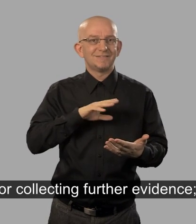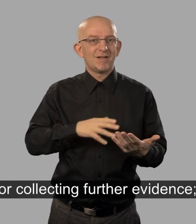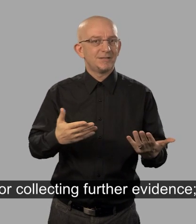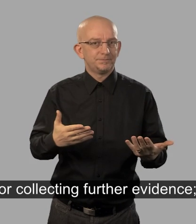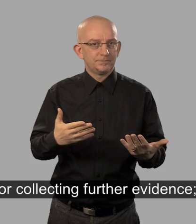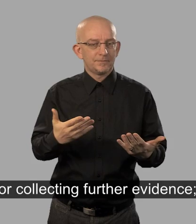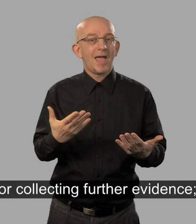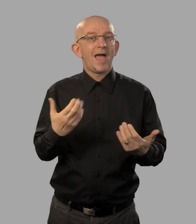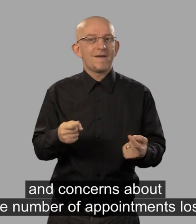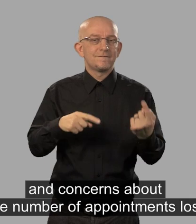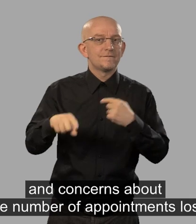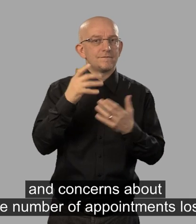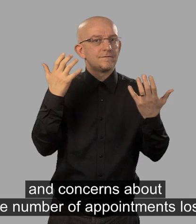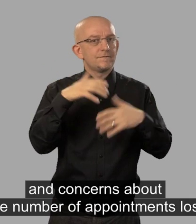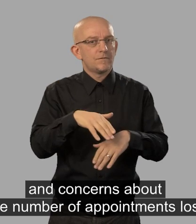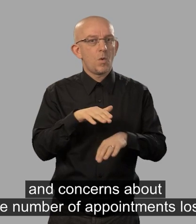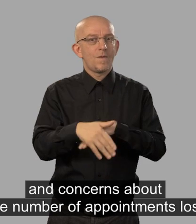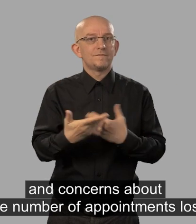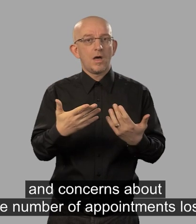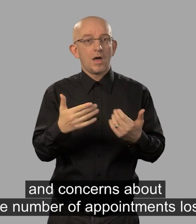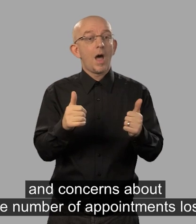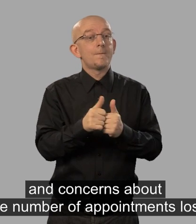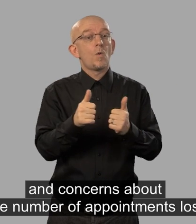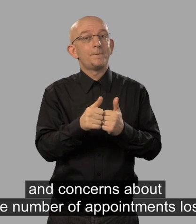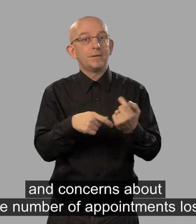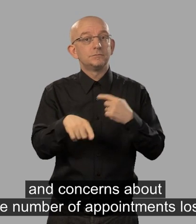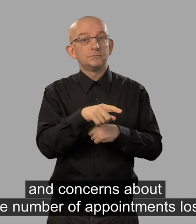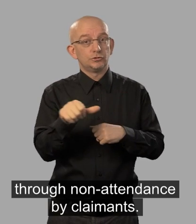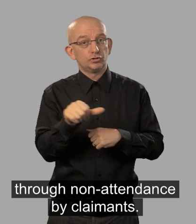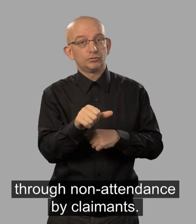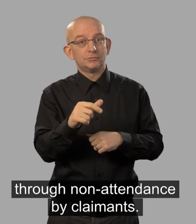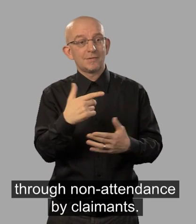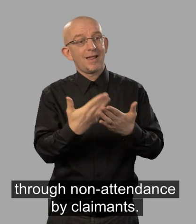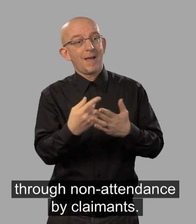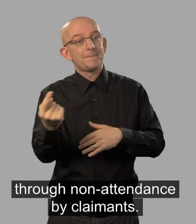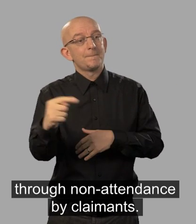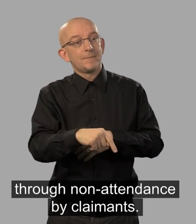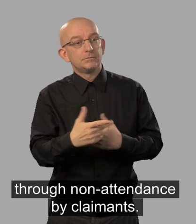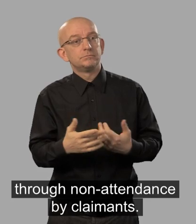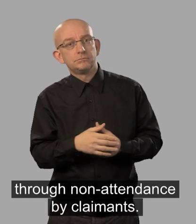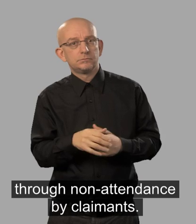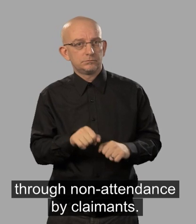and concerns about the number of appointments lost through non-attendance by claimants.